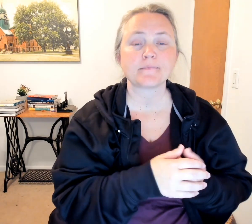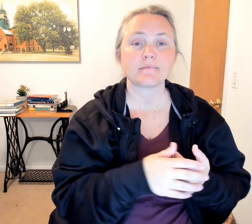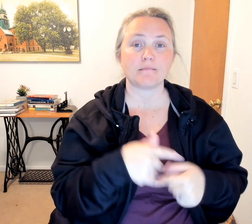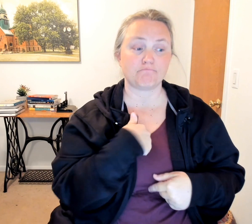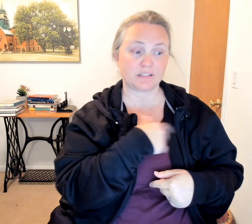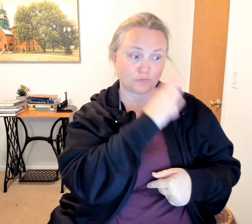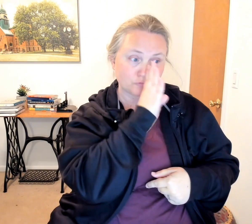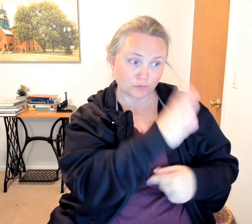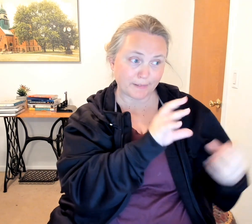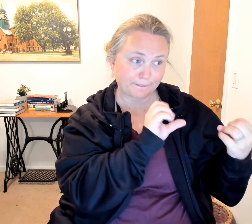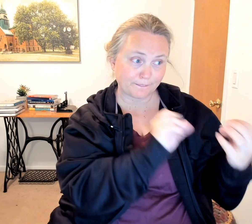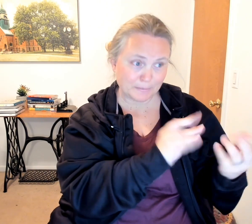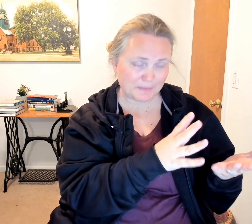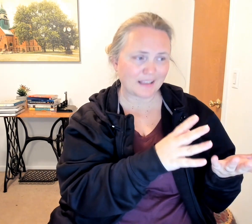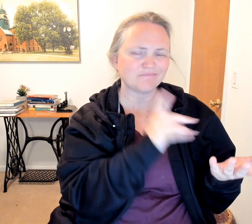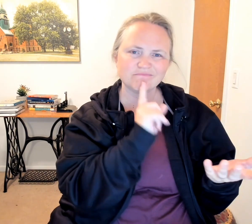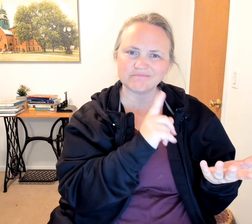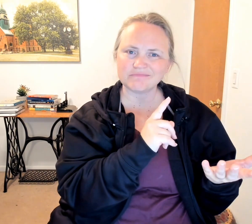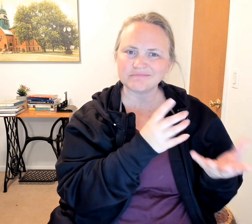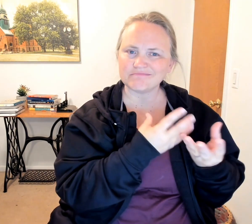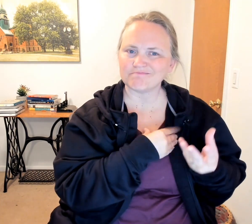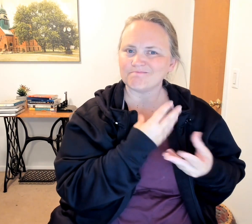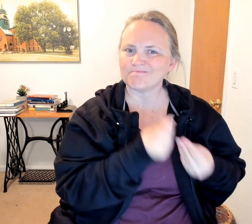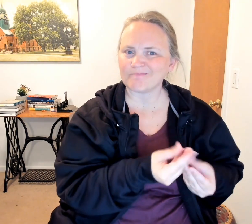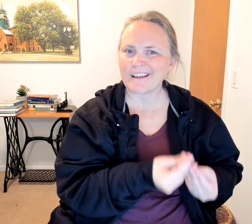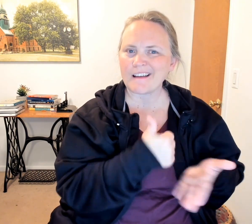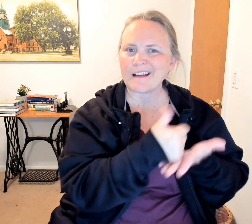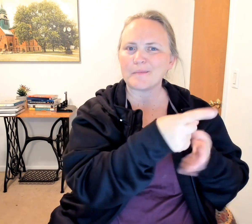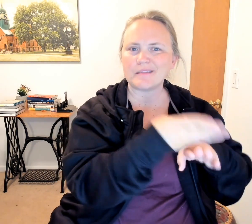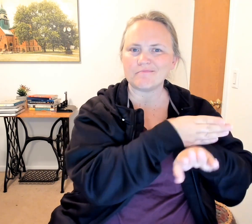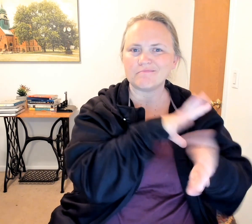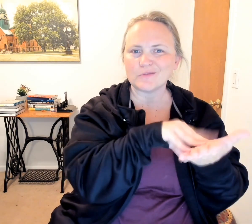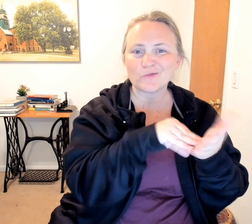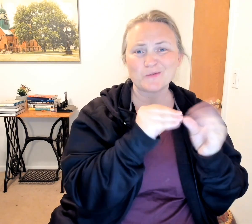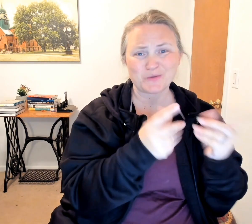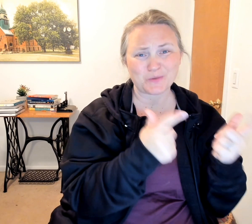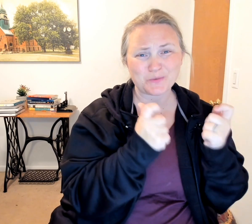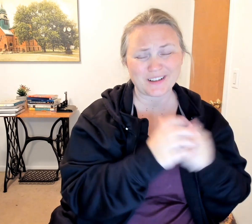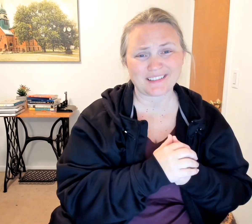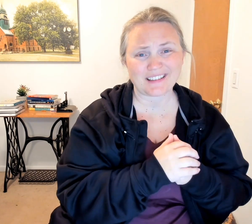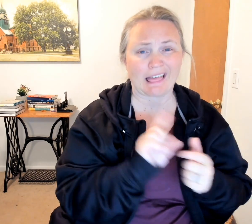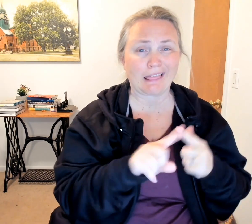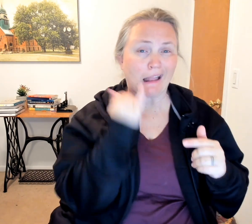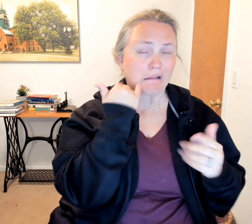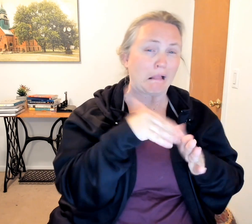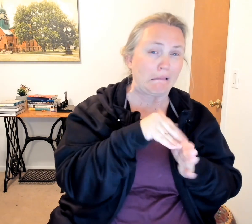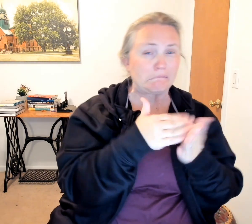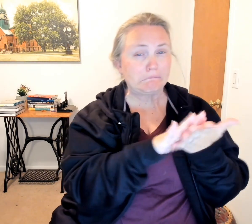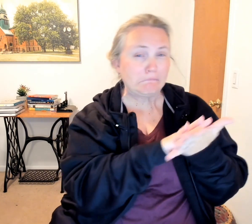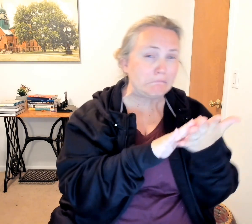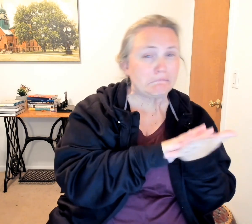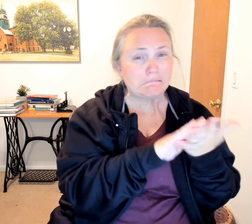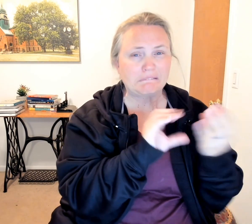the idea that direct feedback is kind and helps them move forward more quickly than giving equivocal